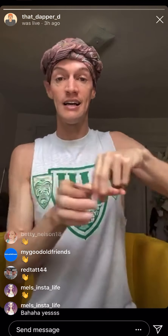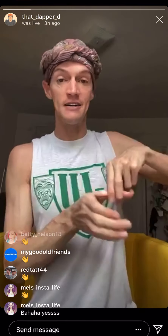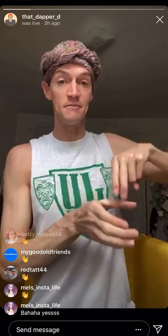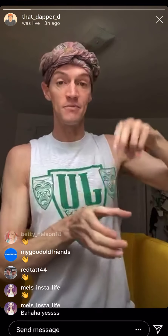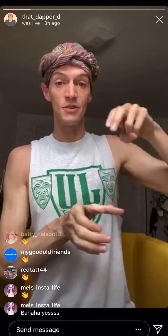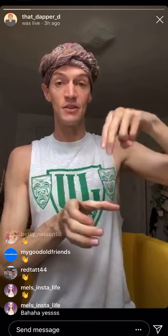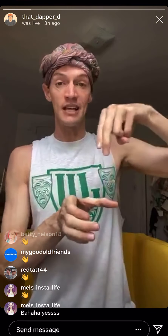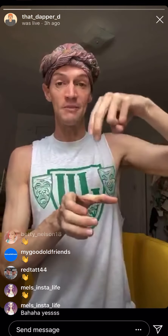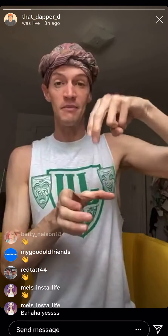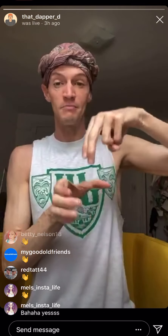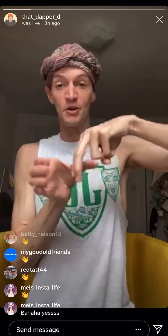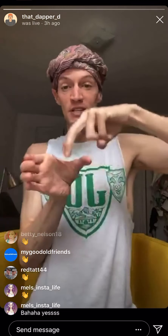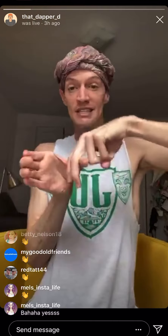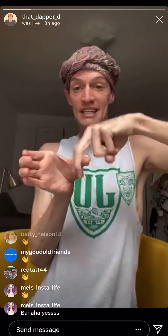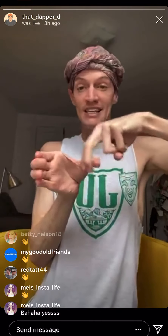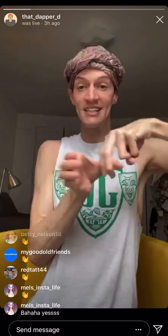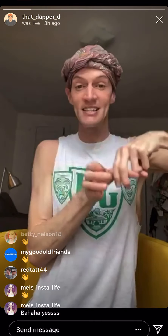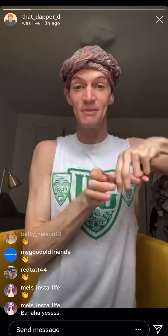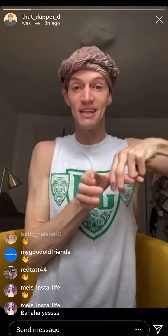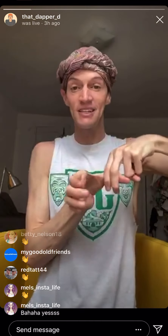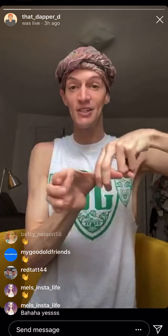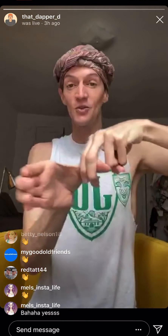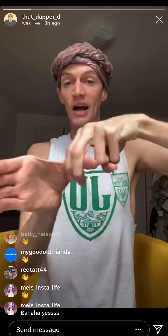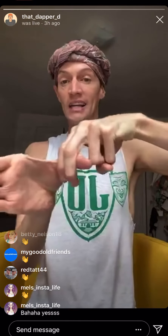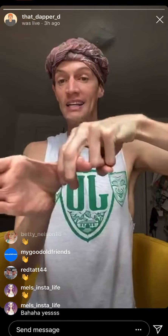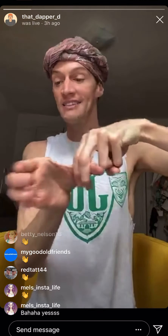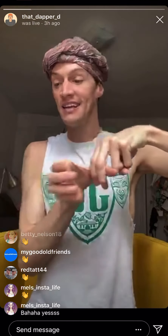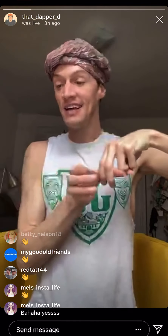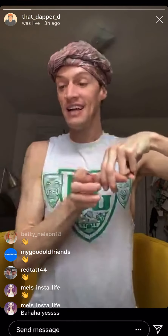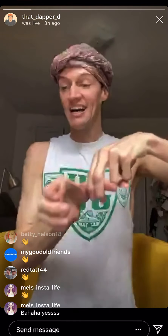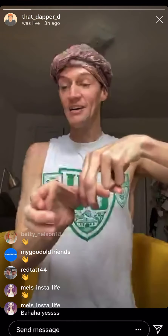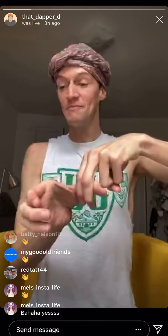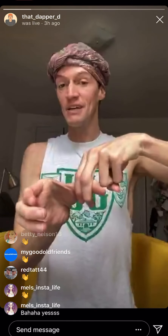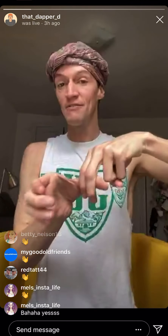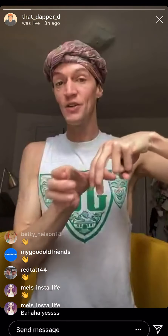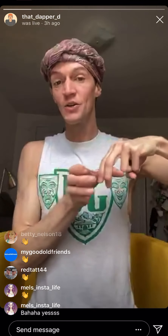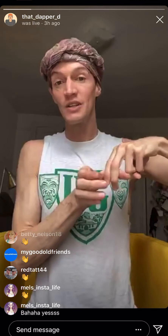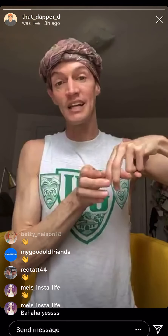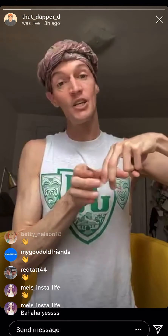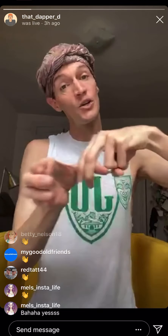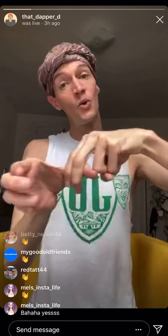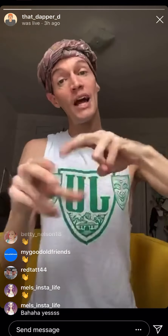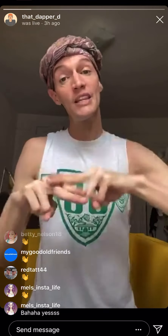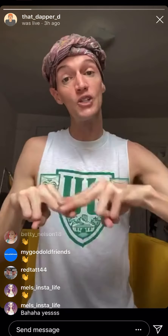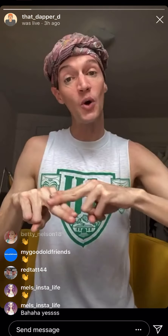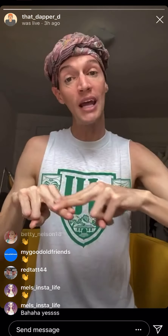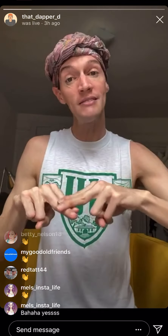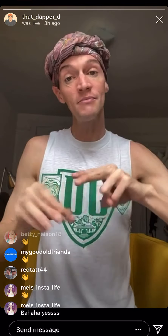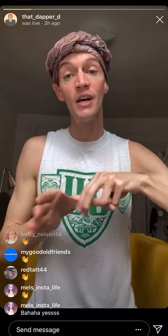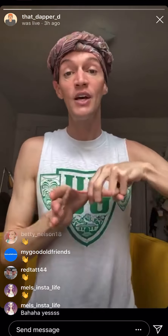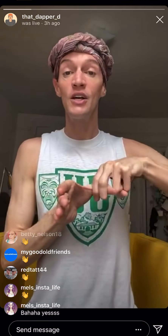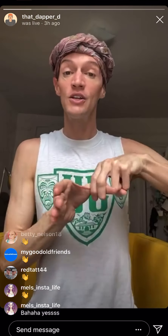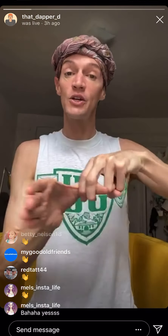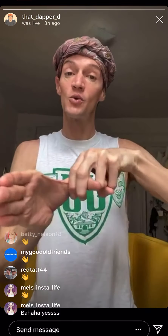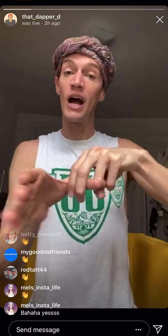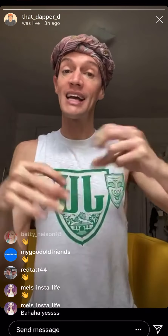so it's like a person sitting on something you're riding um if you're like you could ride the train you could ride in a